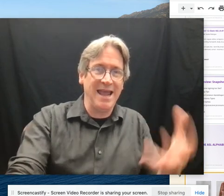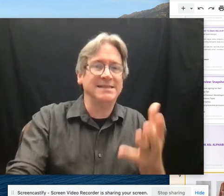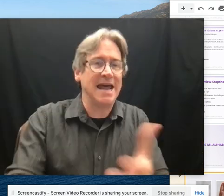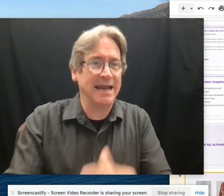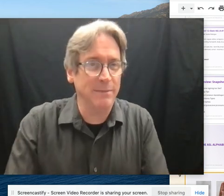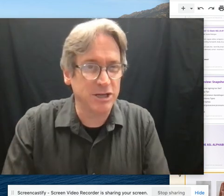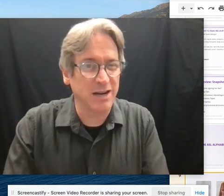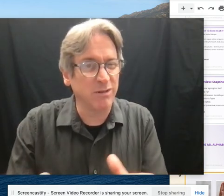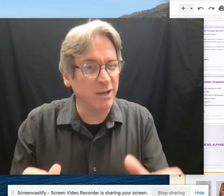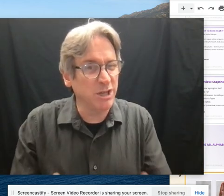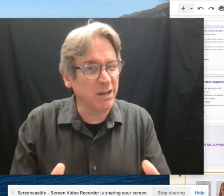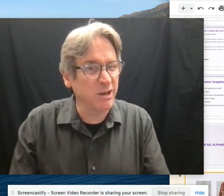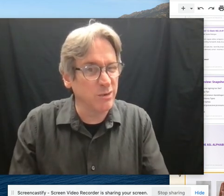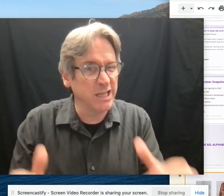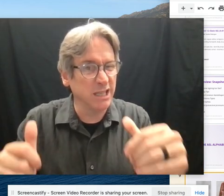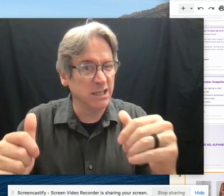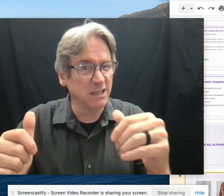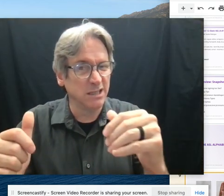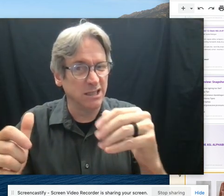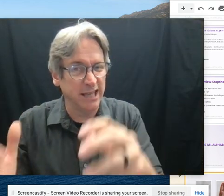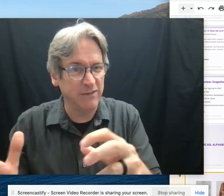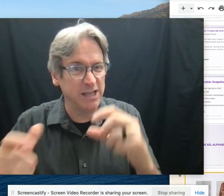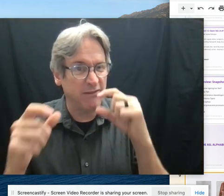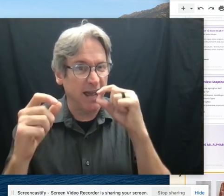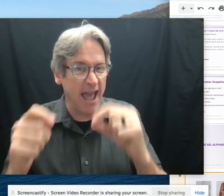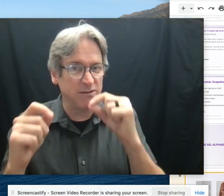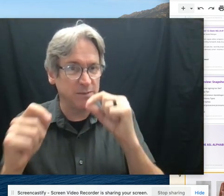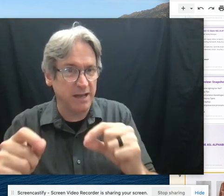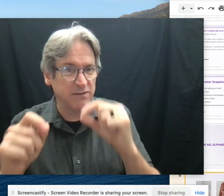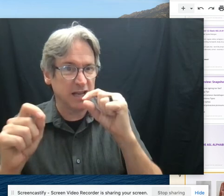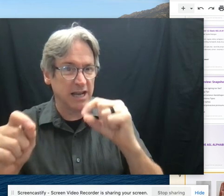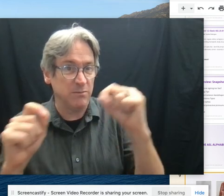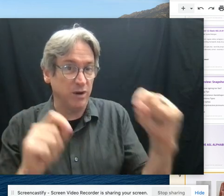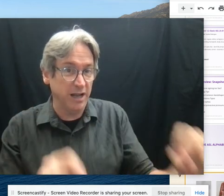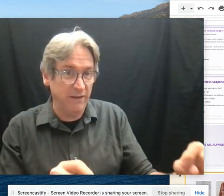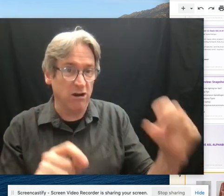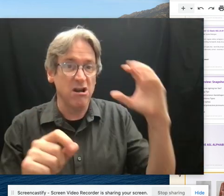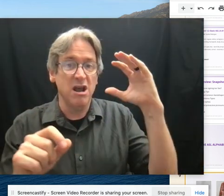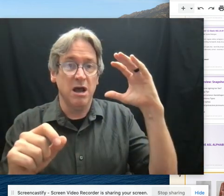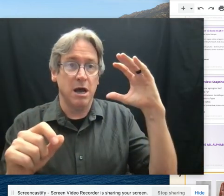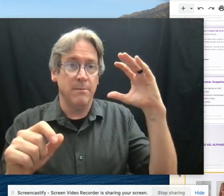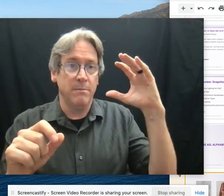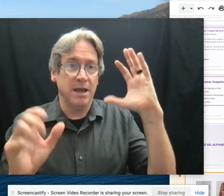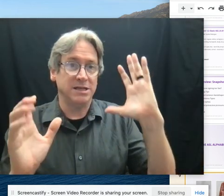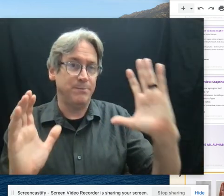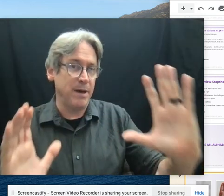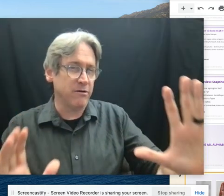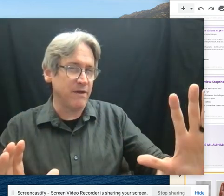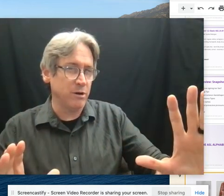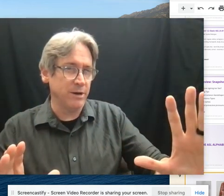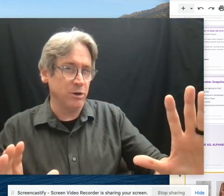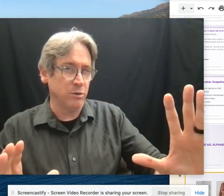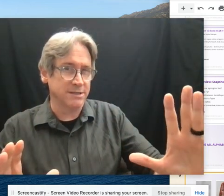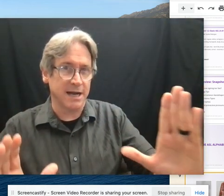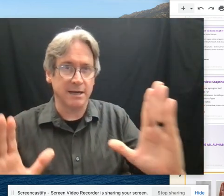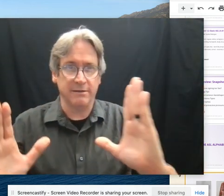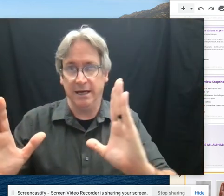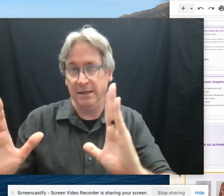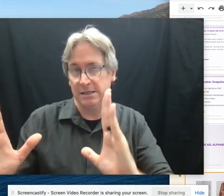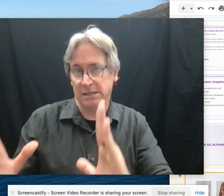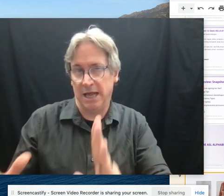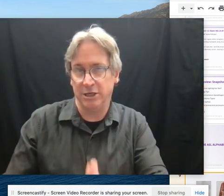I hate static images. I really wish they were using GIFs. If I have some GIFs that I can put in there, it's better if I put them in a Google